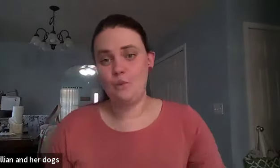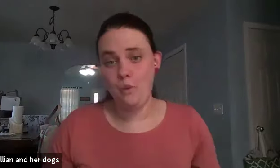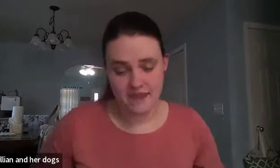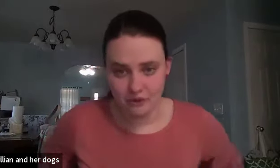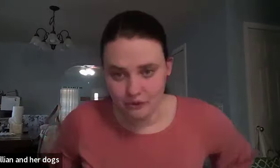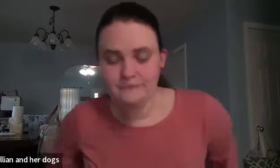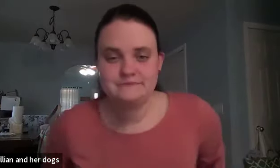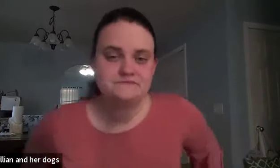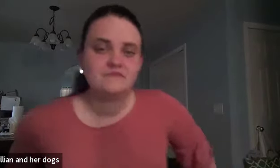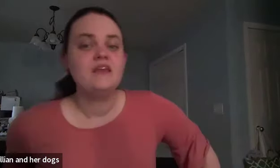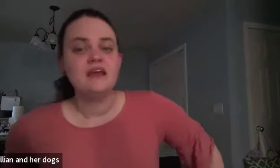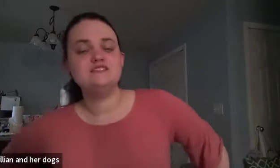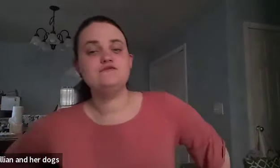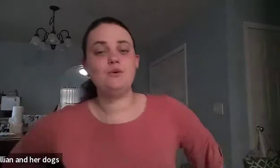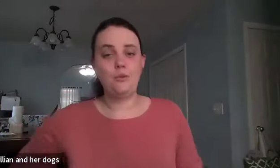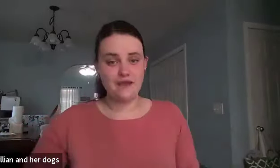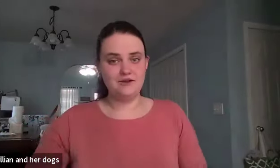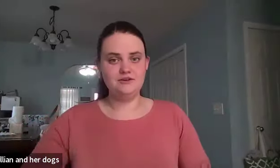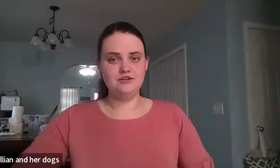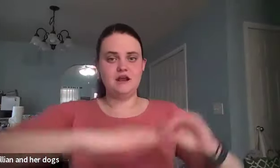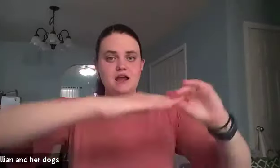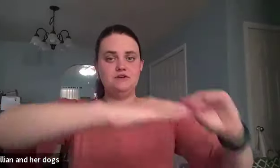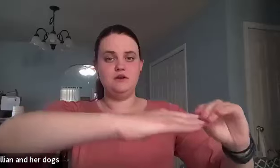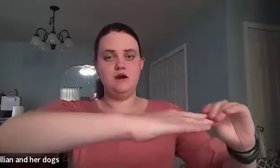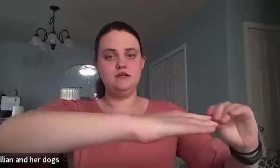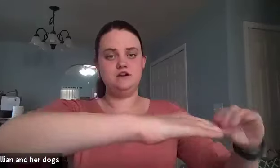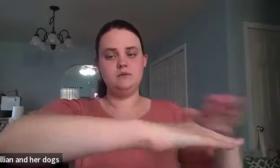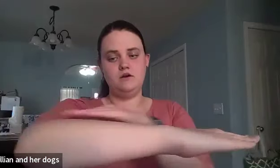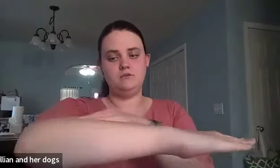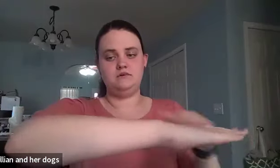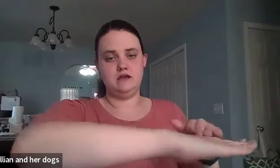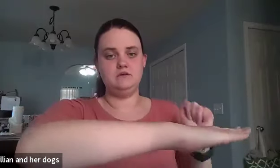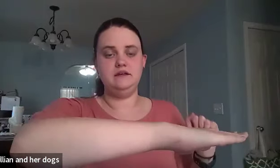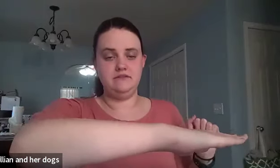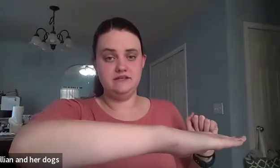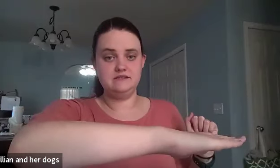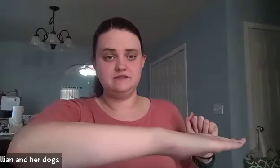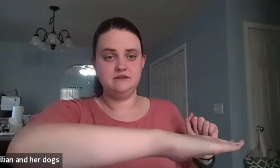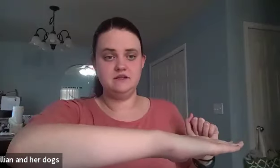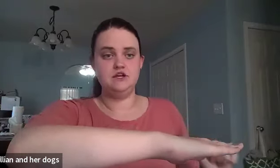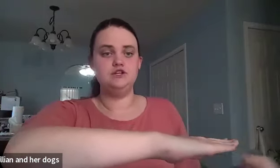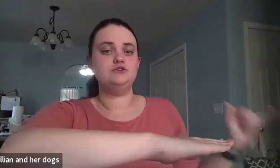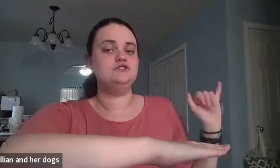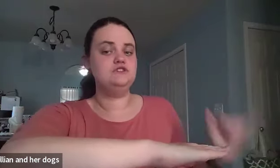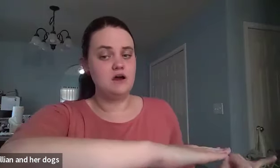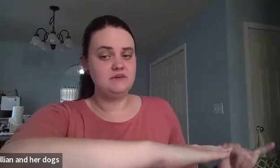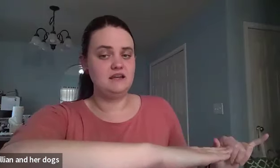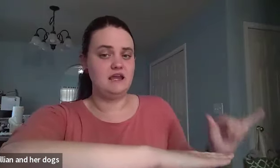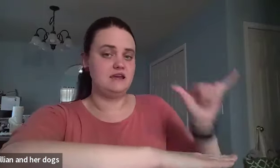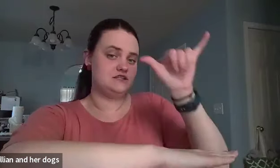for whale. And so for whale, you're going to have your non-dominant arm out like this. Your dominant hand